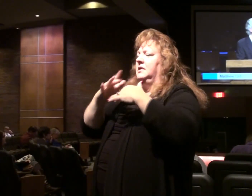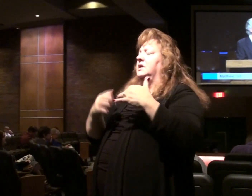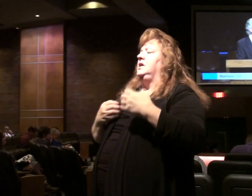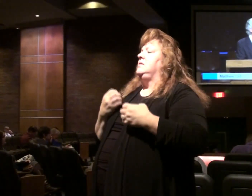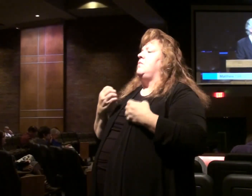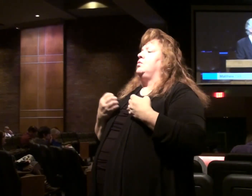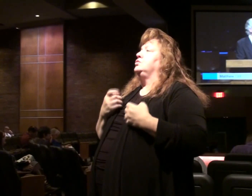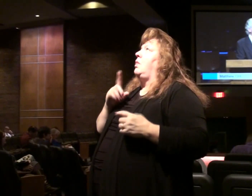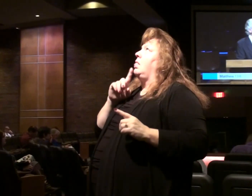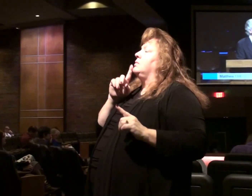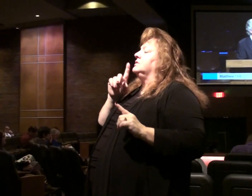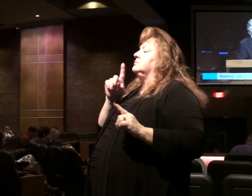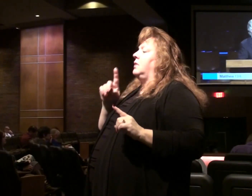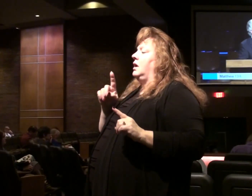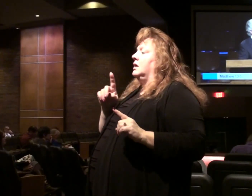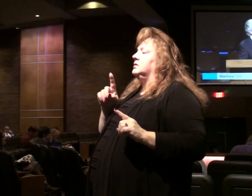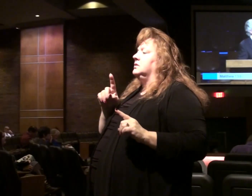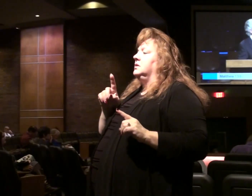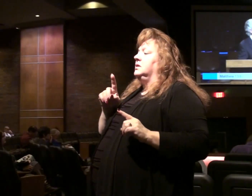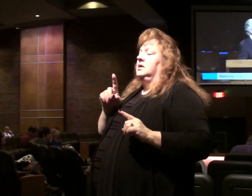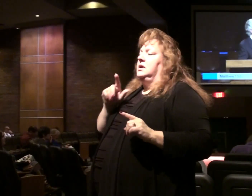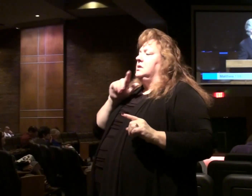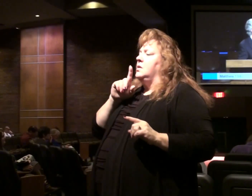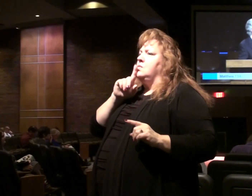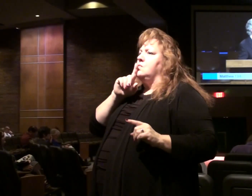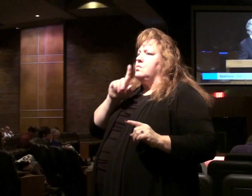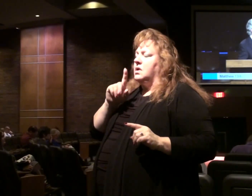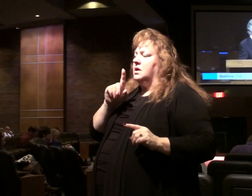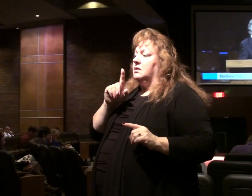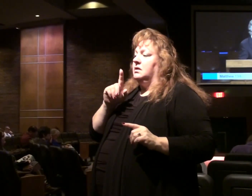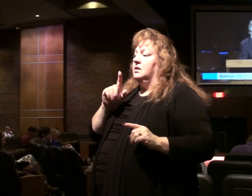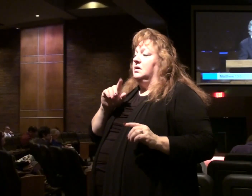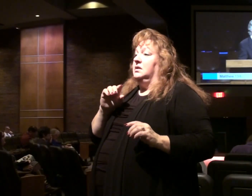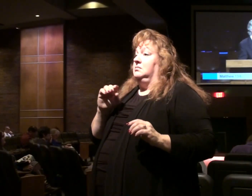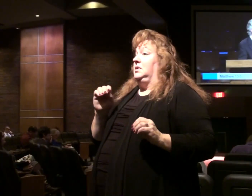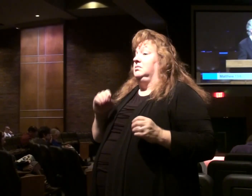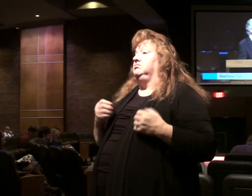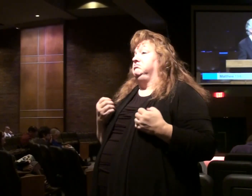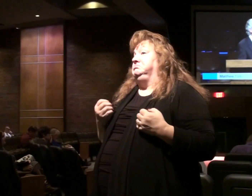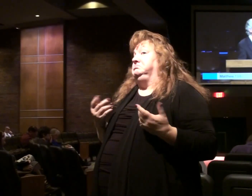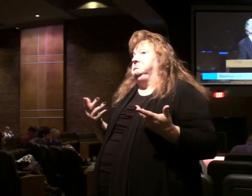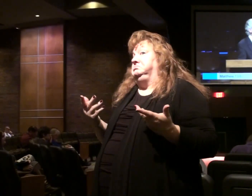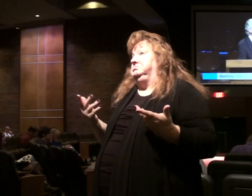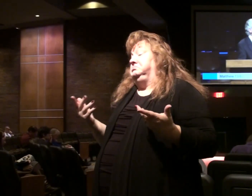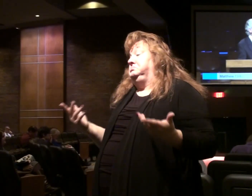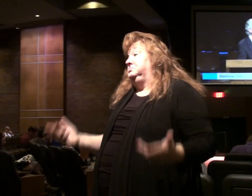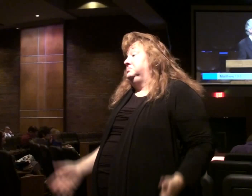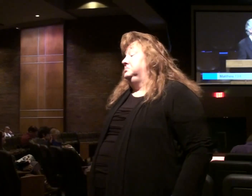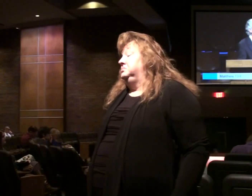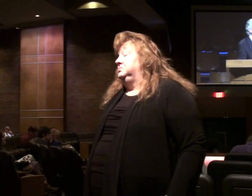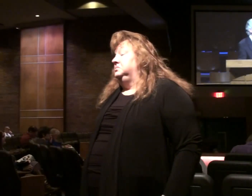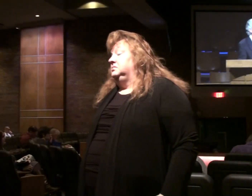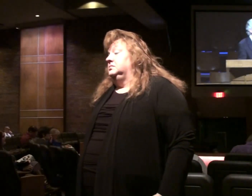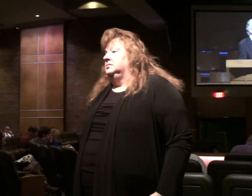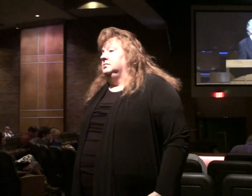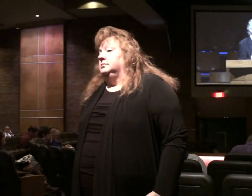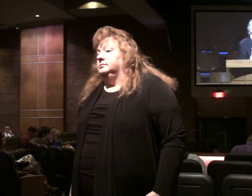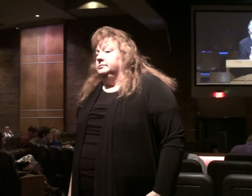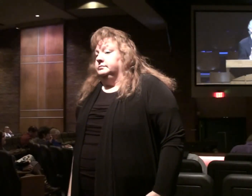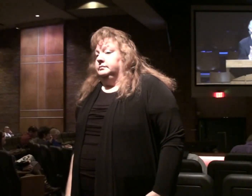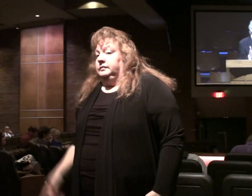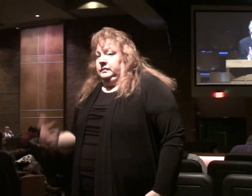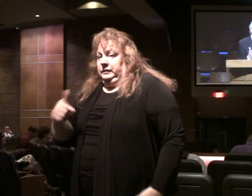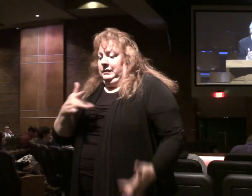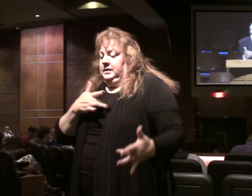emotional. Not saying that in a genuine response there may not be much emotion. There may. I mean, we're